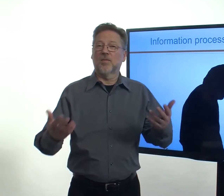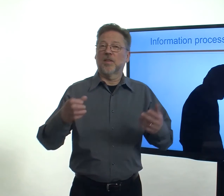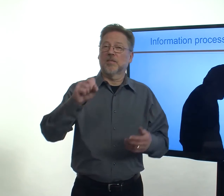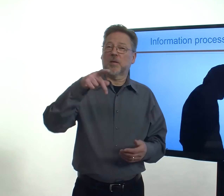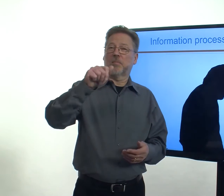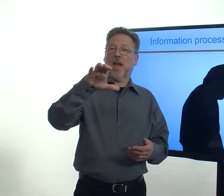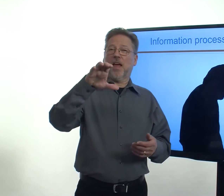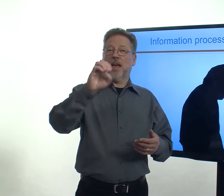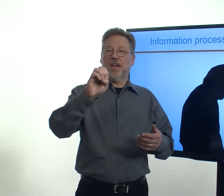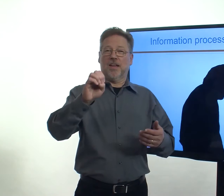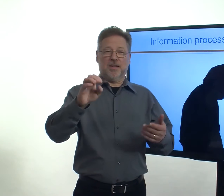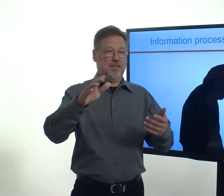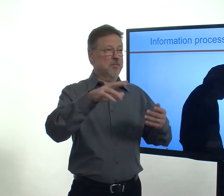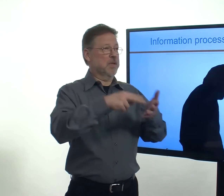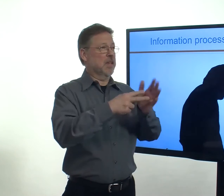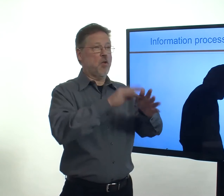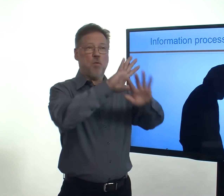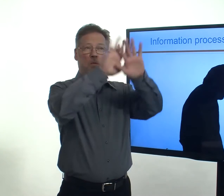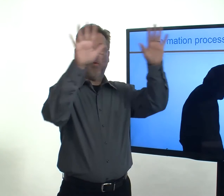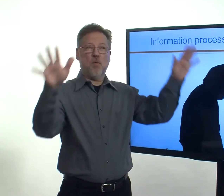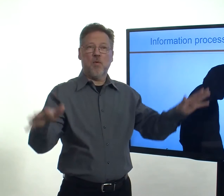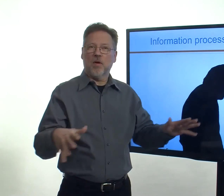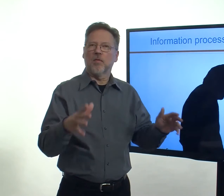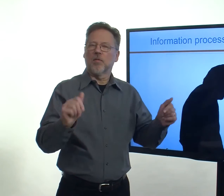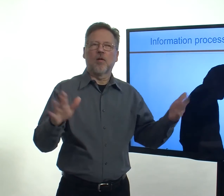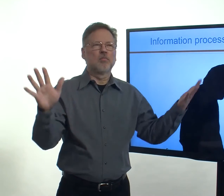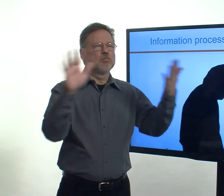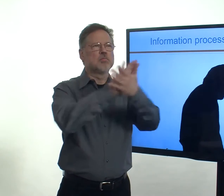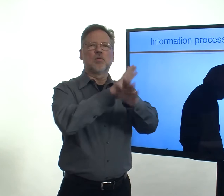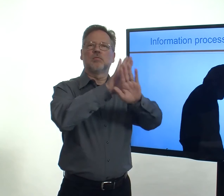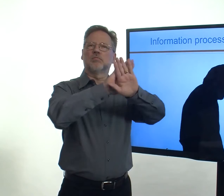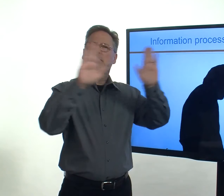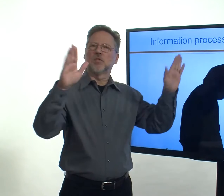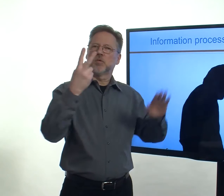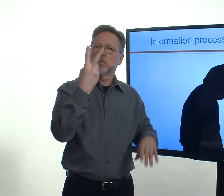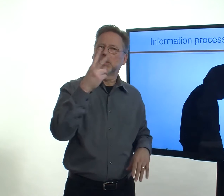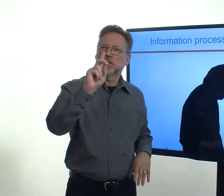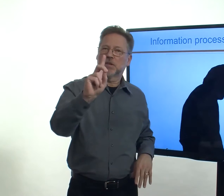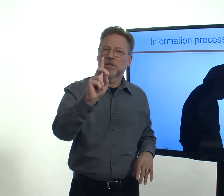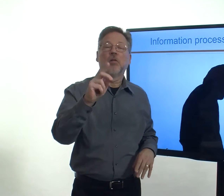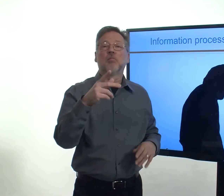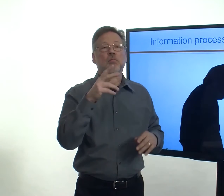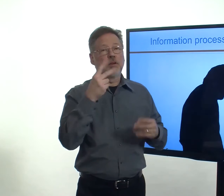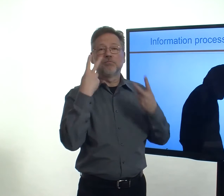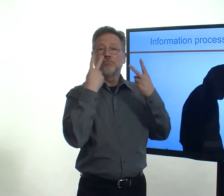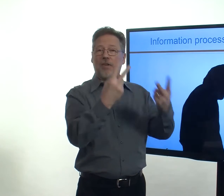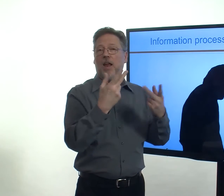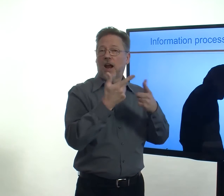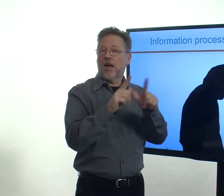So space is reduced to a two-dimensional plane, yet language can still be perceived like